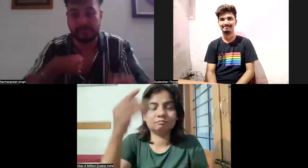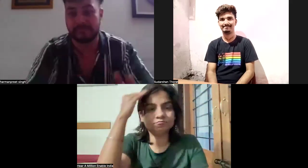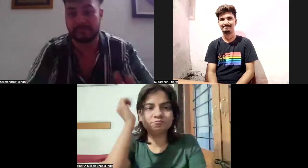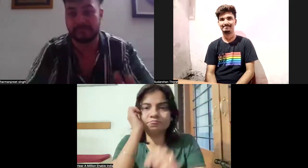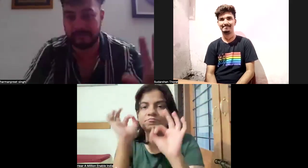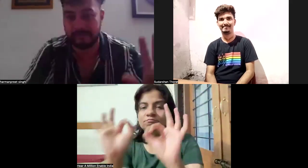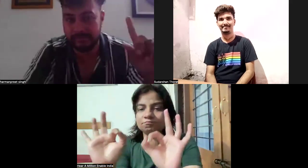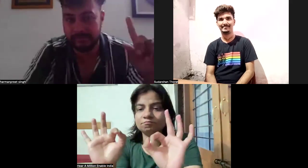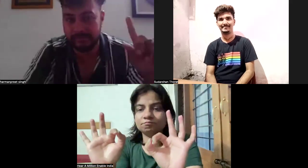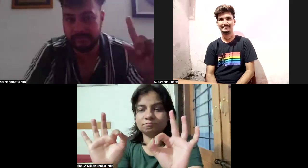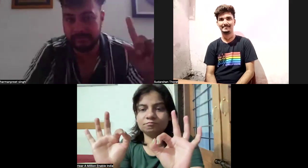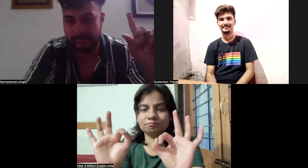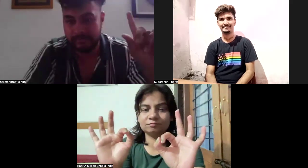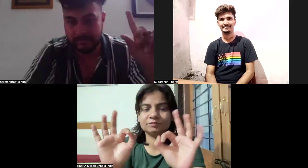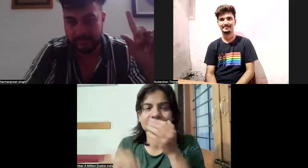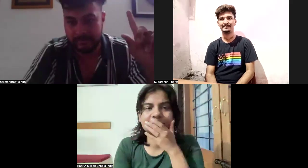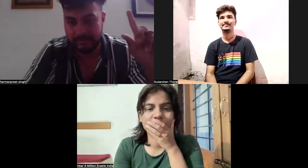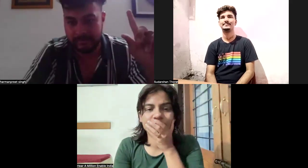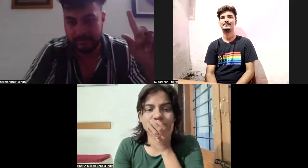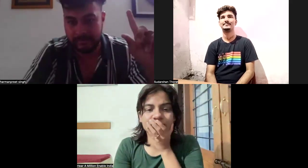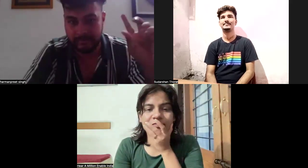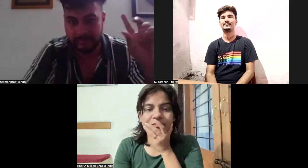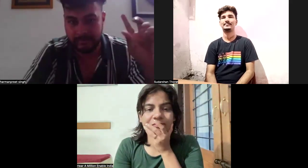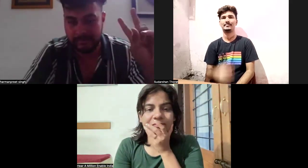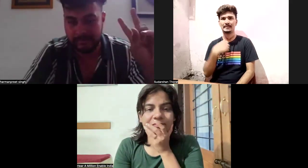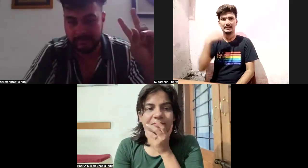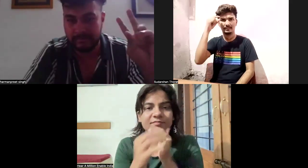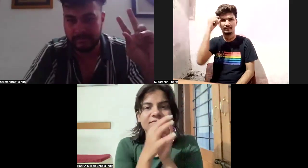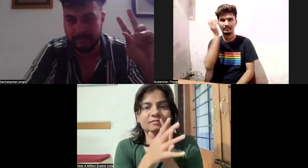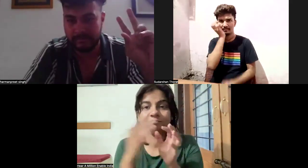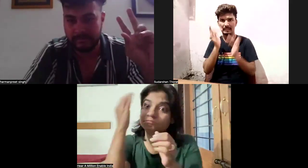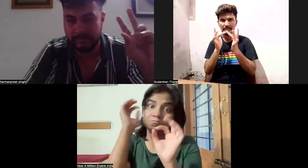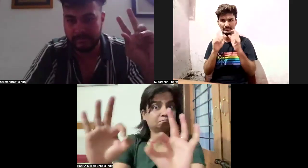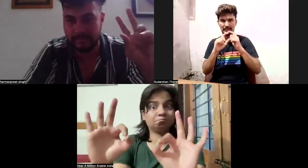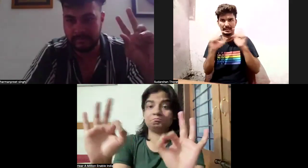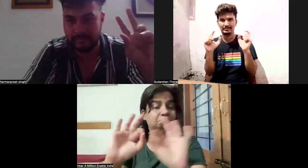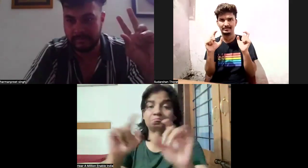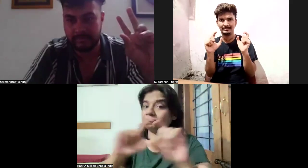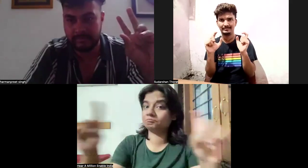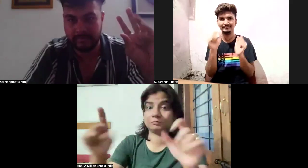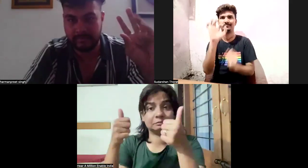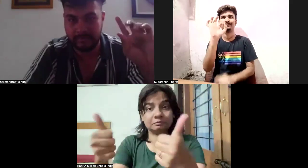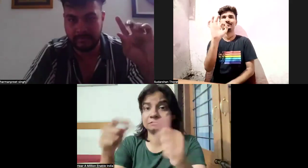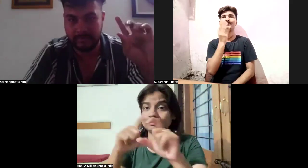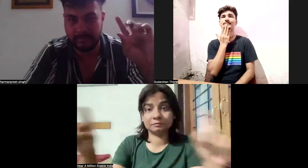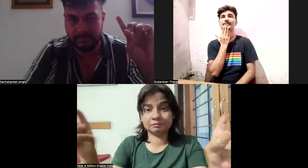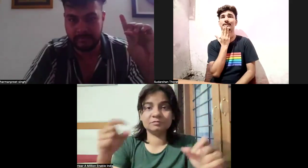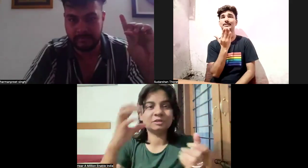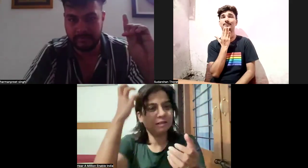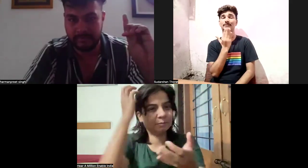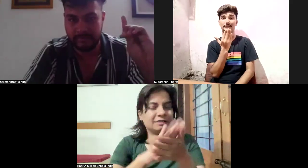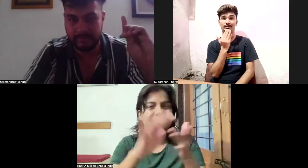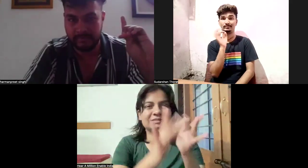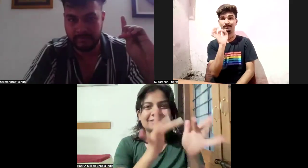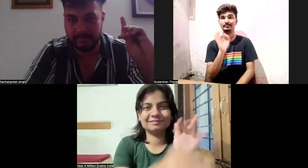Sai had a question, but Harmanpreet, the Charu here, the internet is a little hazy at